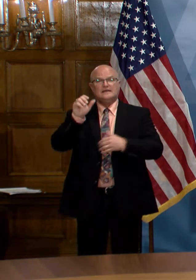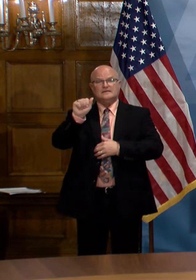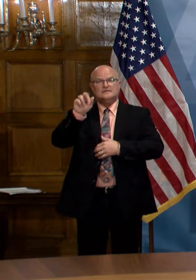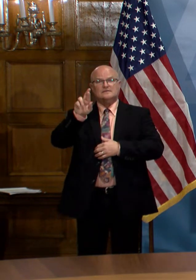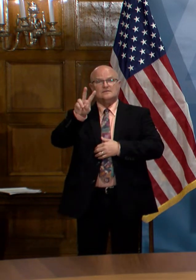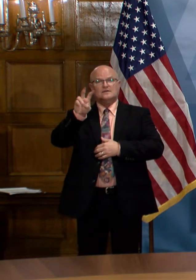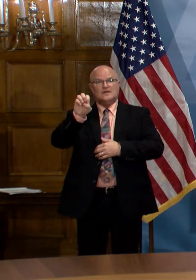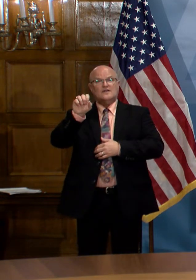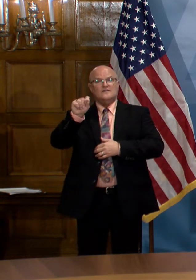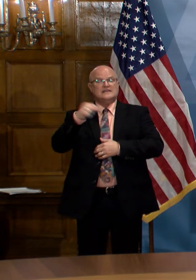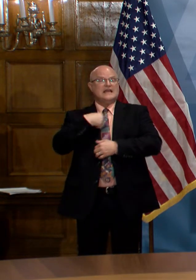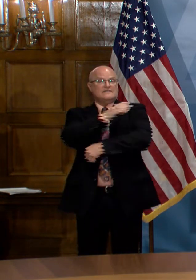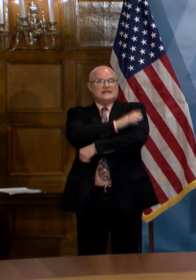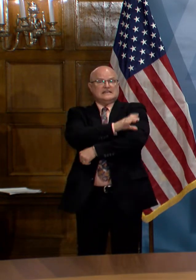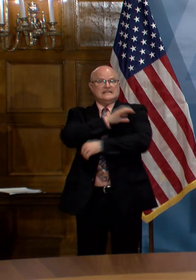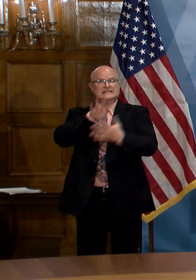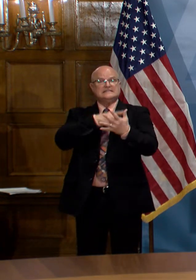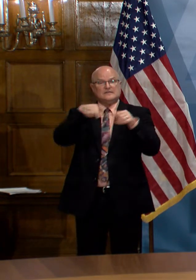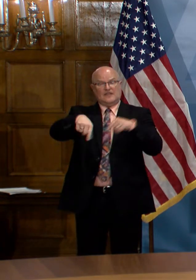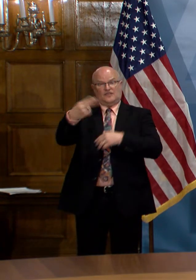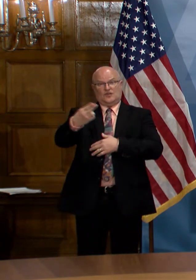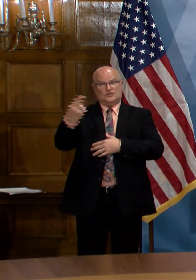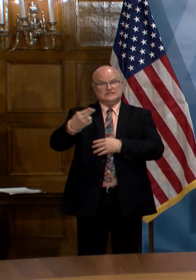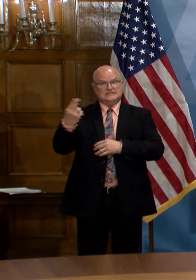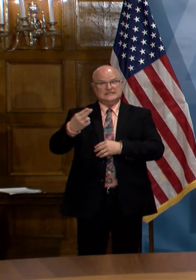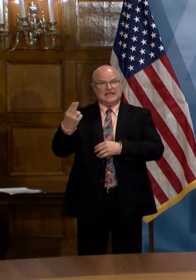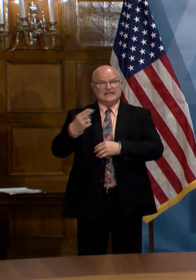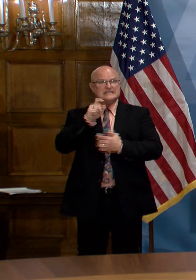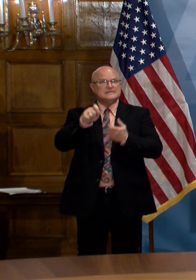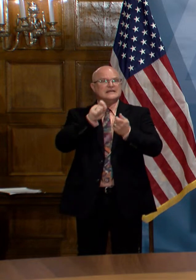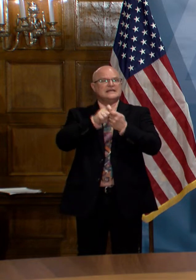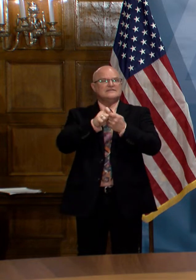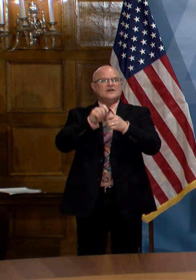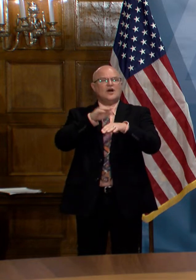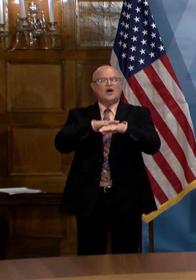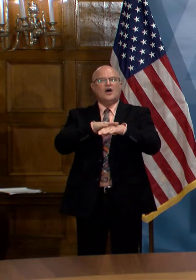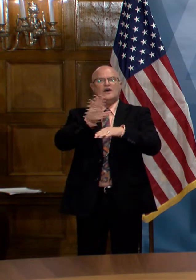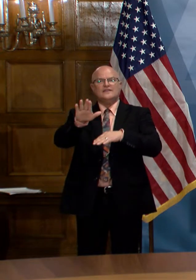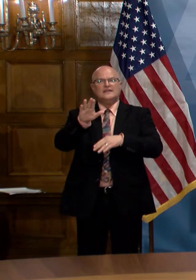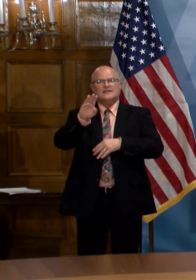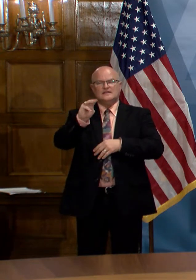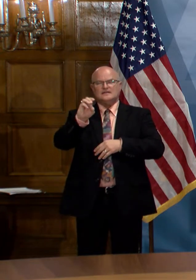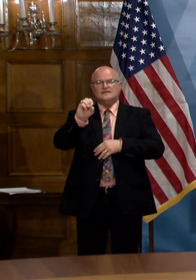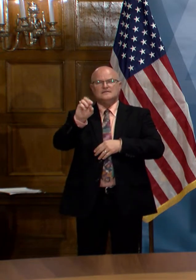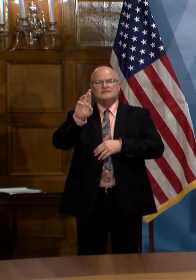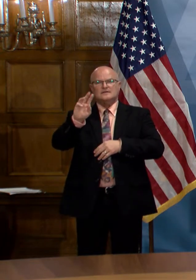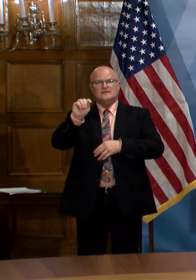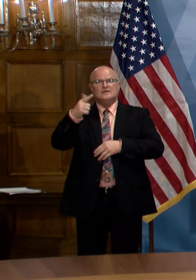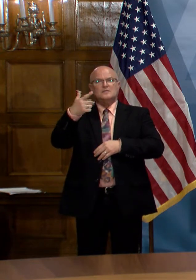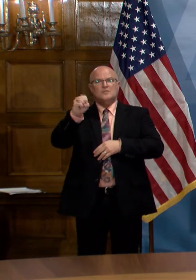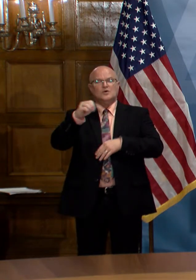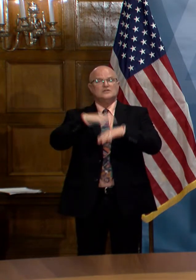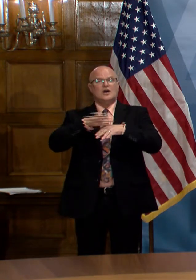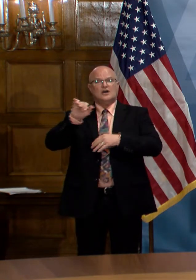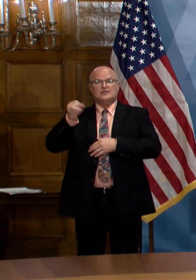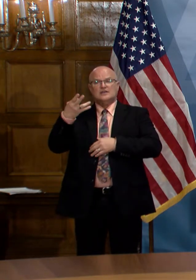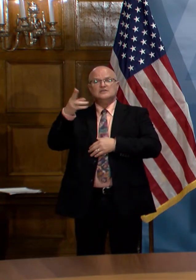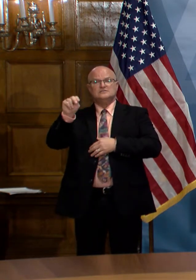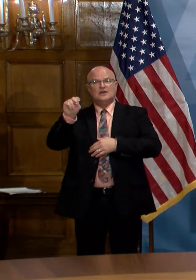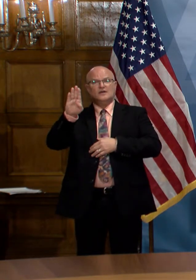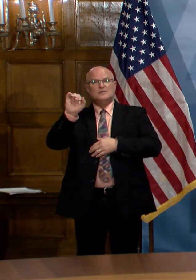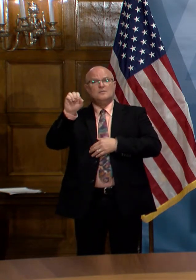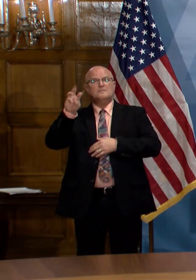Bank has a clinic scheduled for this Thursday, specifically at their mortgage center on John Barrow Road. You can